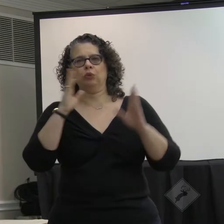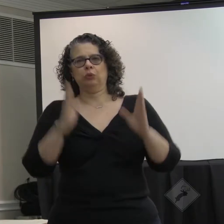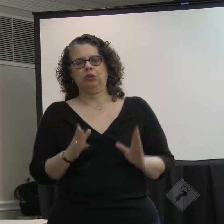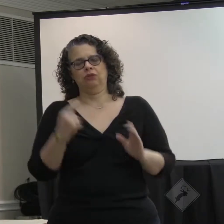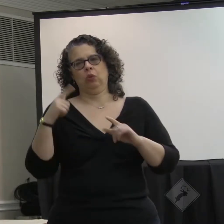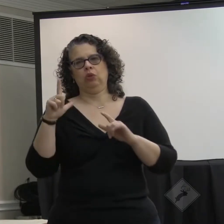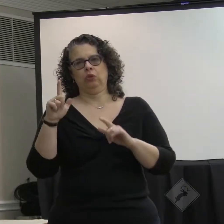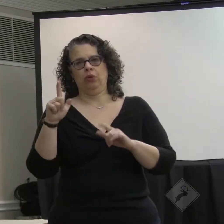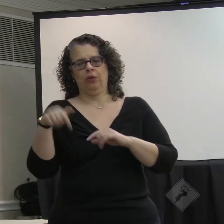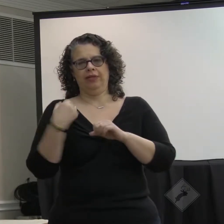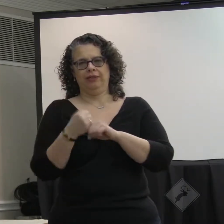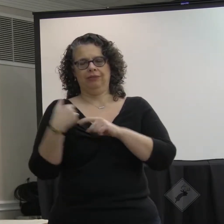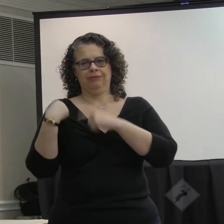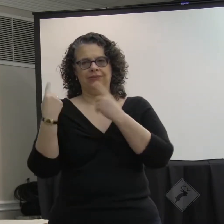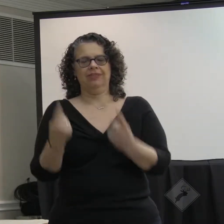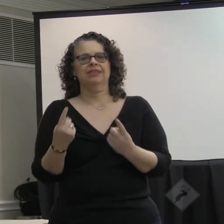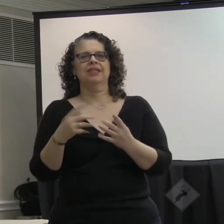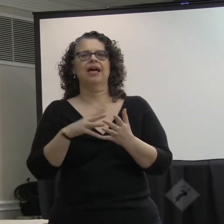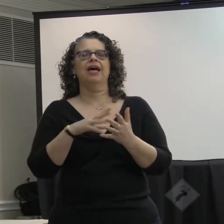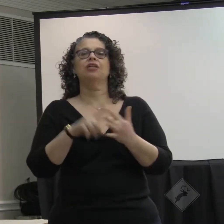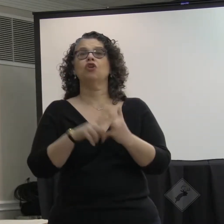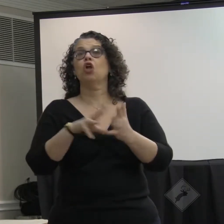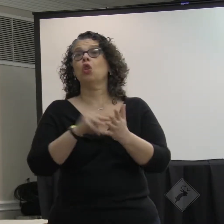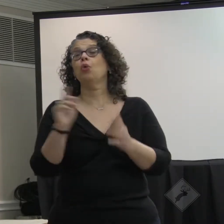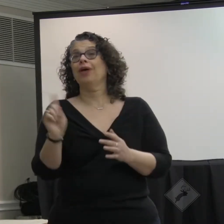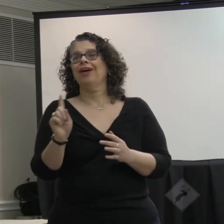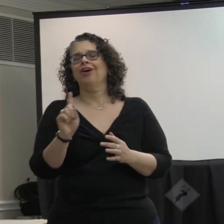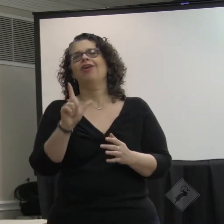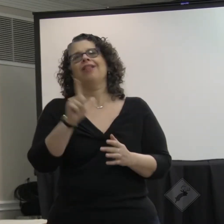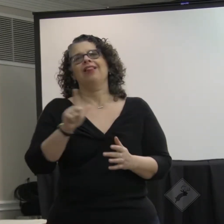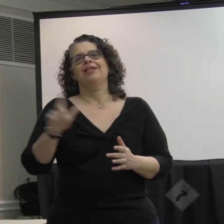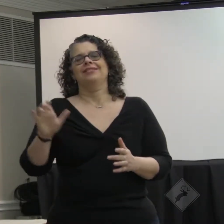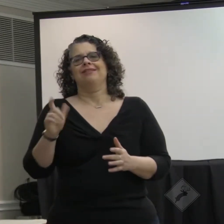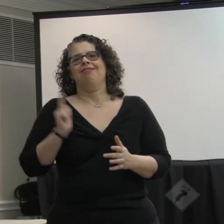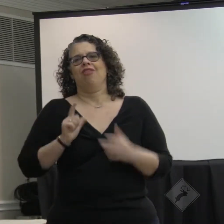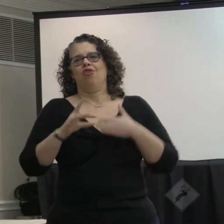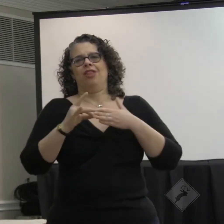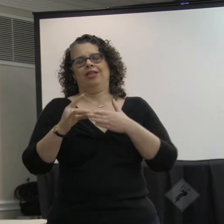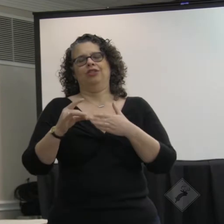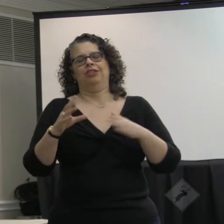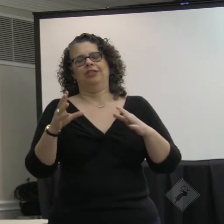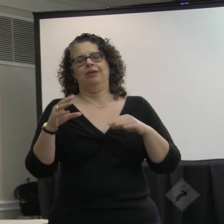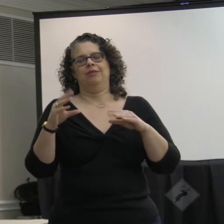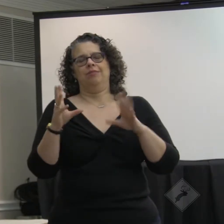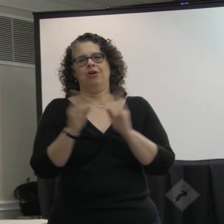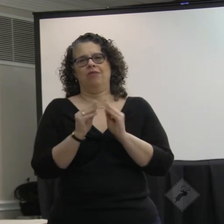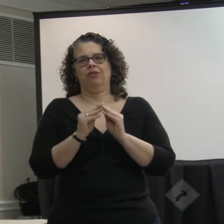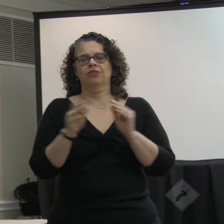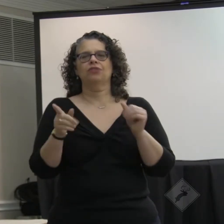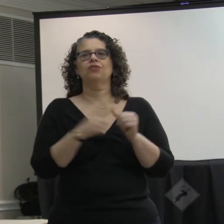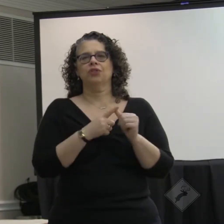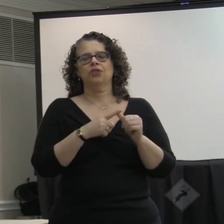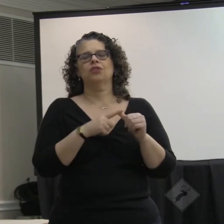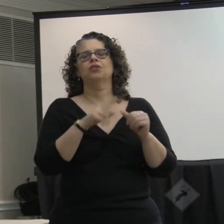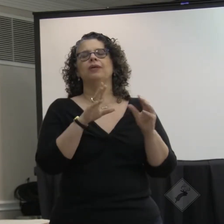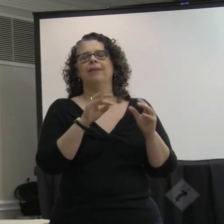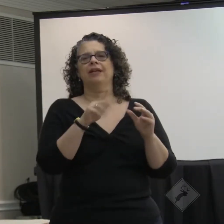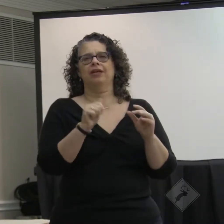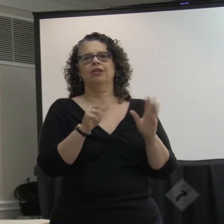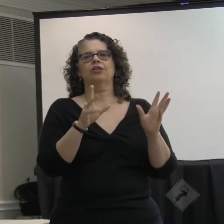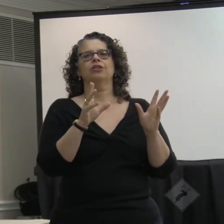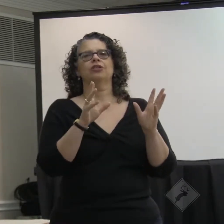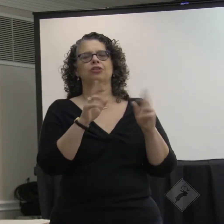and I actually started learning at the Leather Leadership Conference. Our first media training was with the Gay and Lesbian Alliance